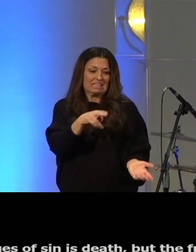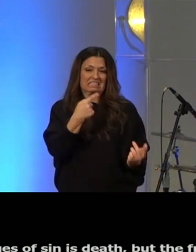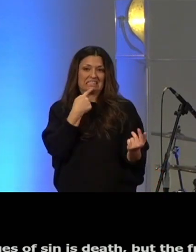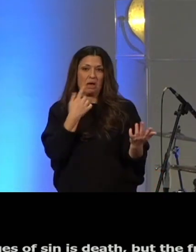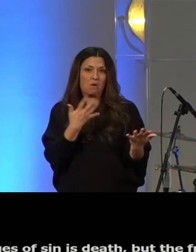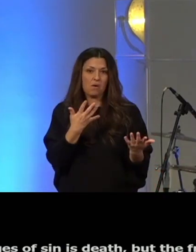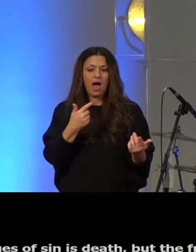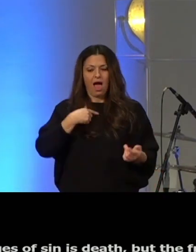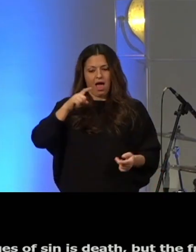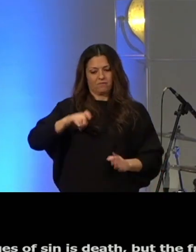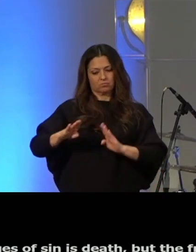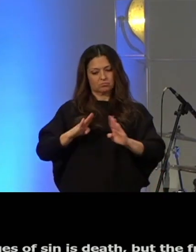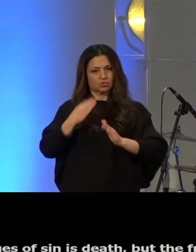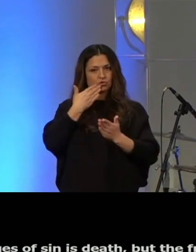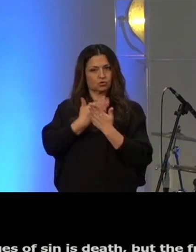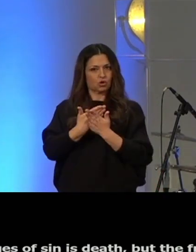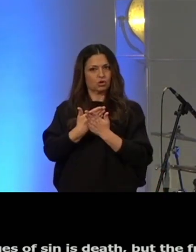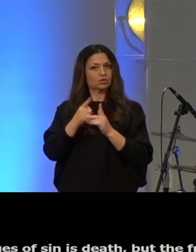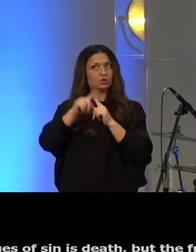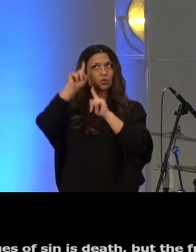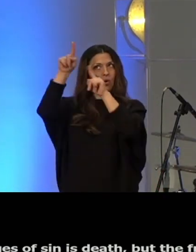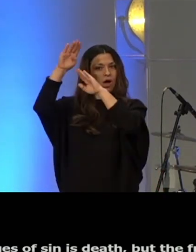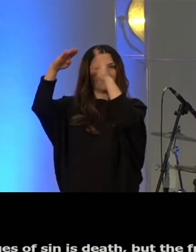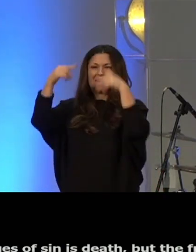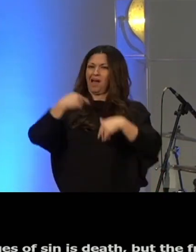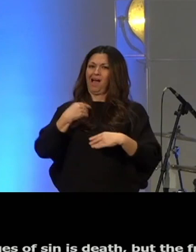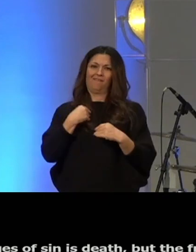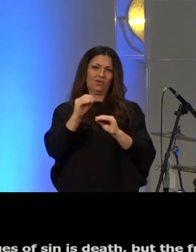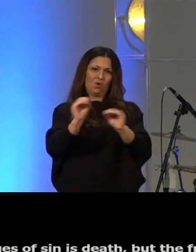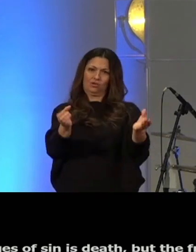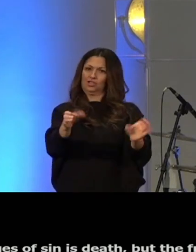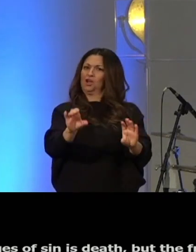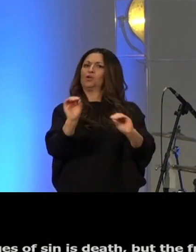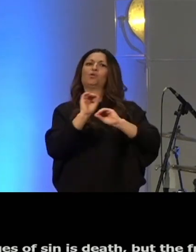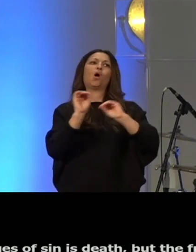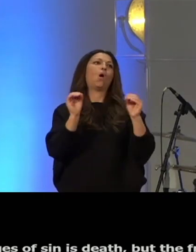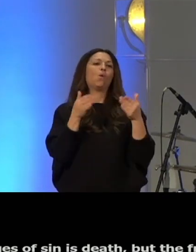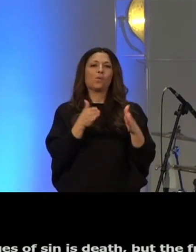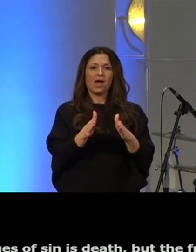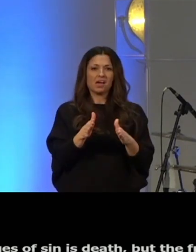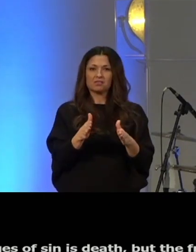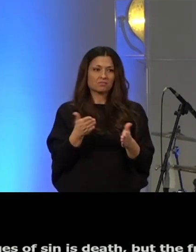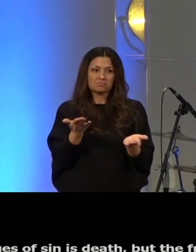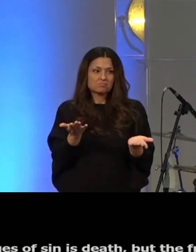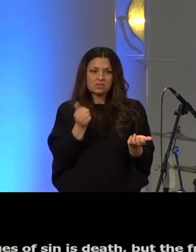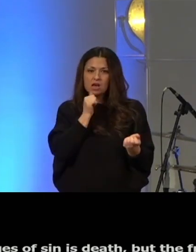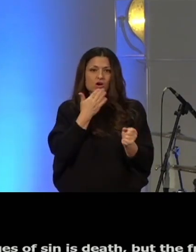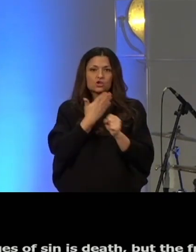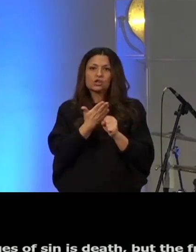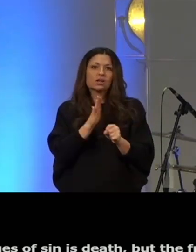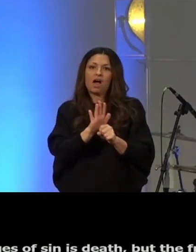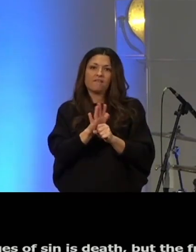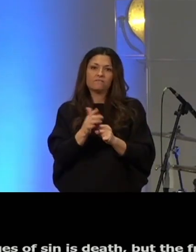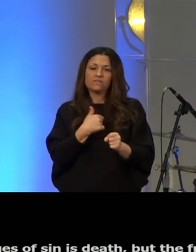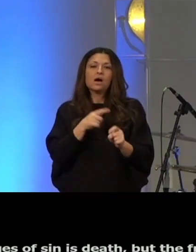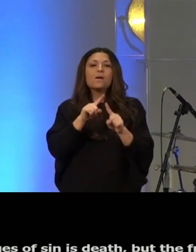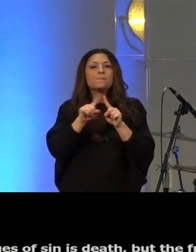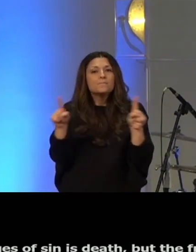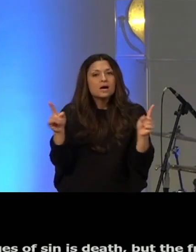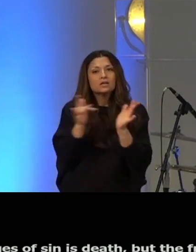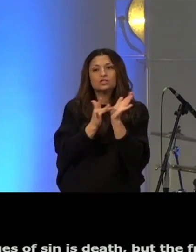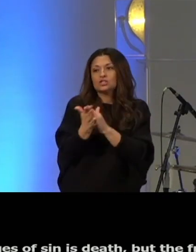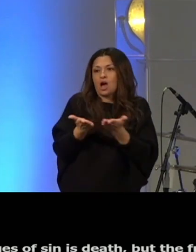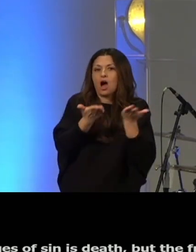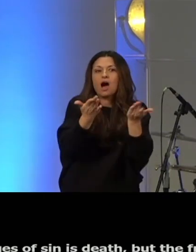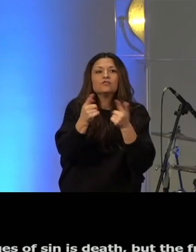Religion says you have to be good to go to heaven. I don't stand a chance with religion because I'm not good. Are you? But Jesus offers those that are